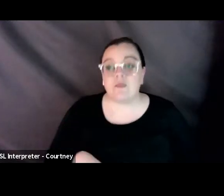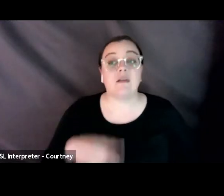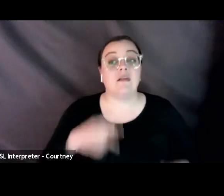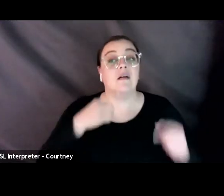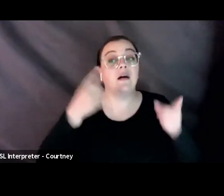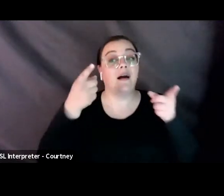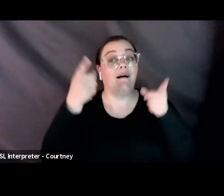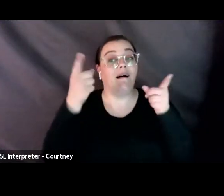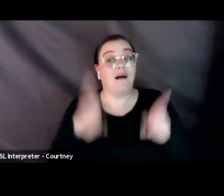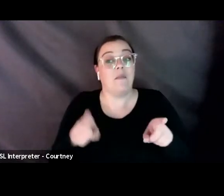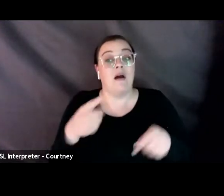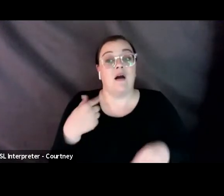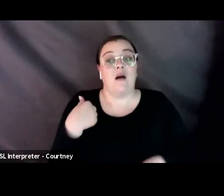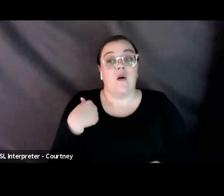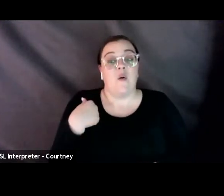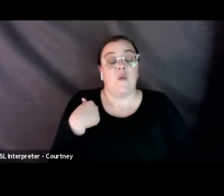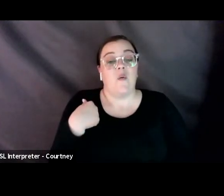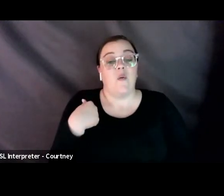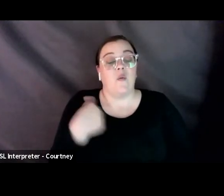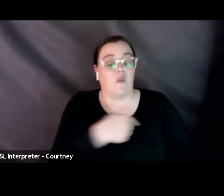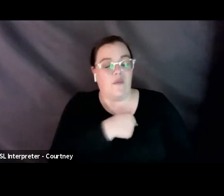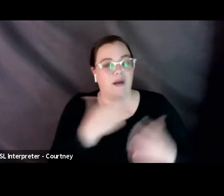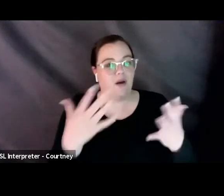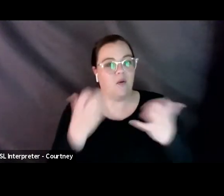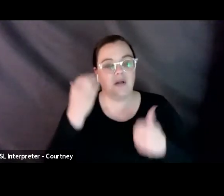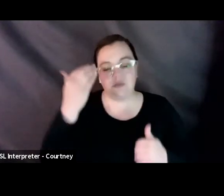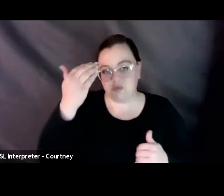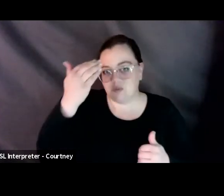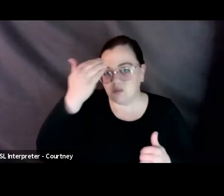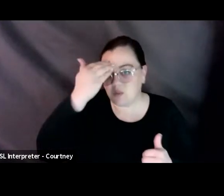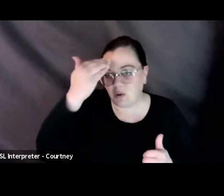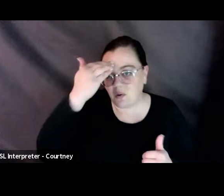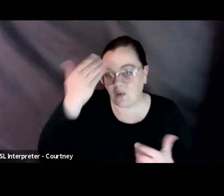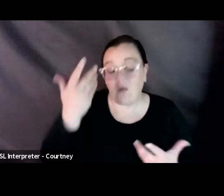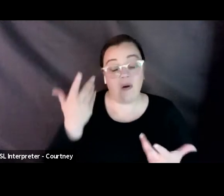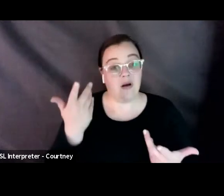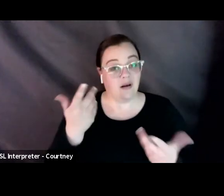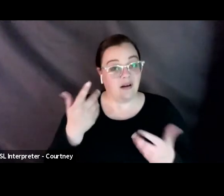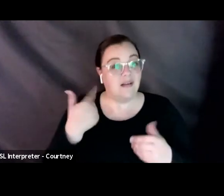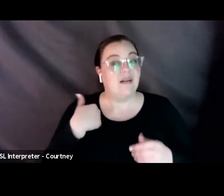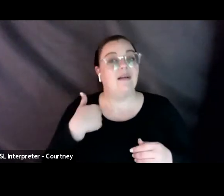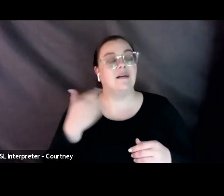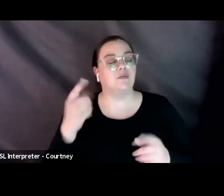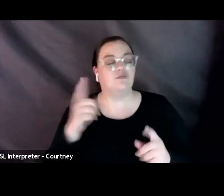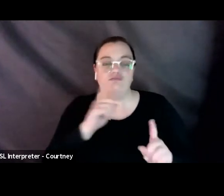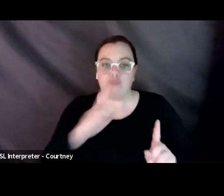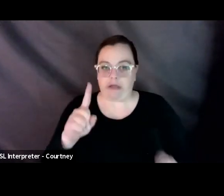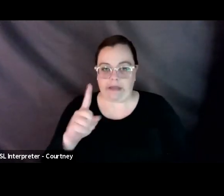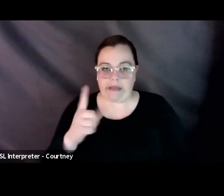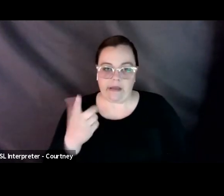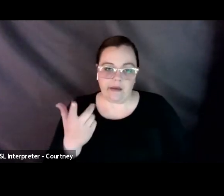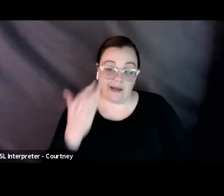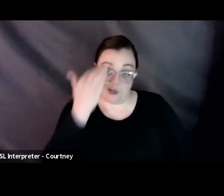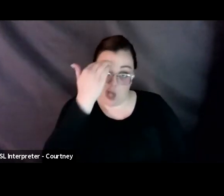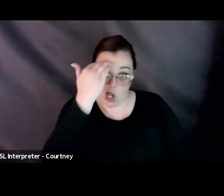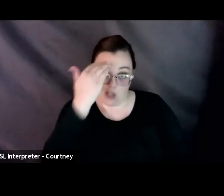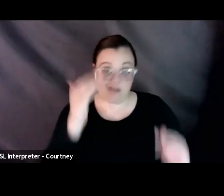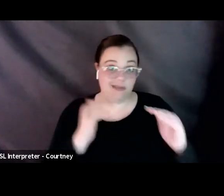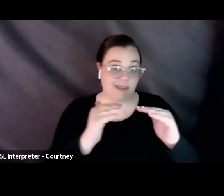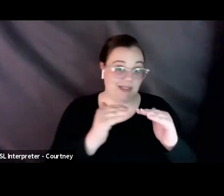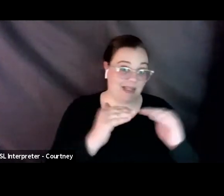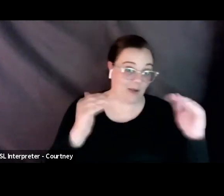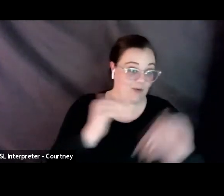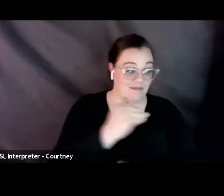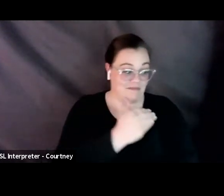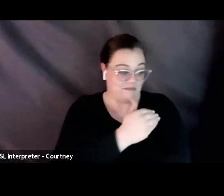know in order to, because, you know, knowledge is power, and with that we can feel liberated to know that your crack as a female is not